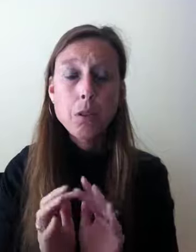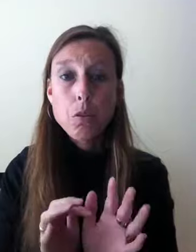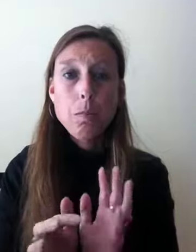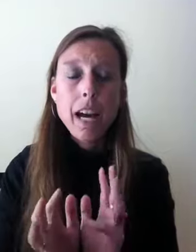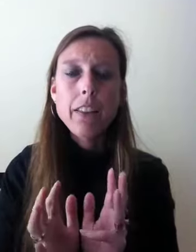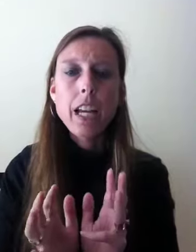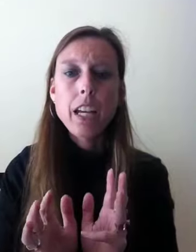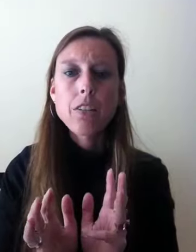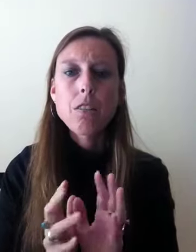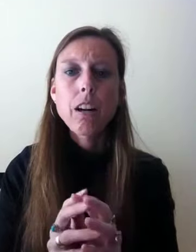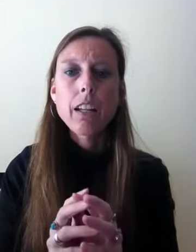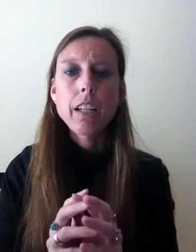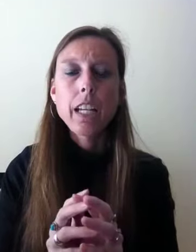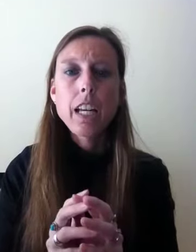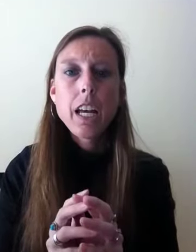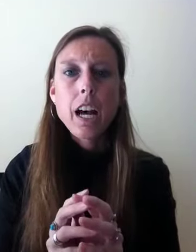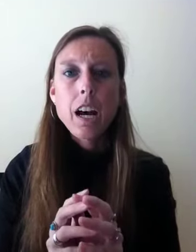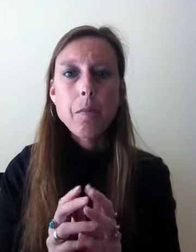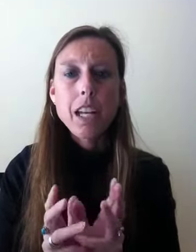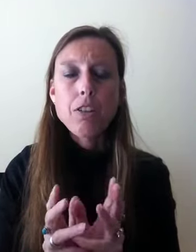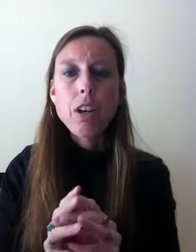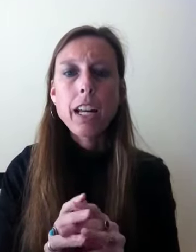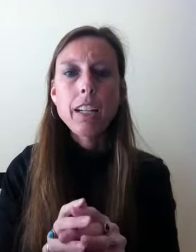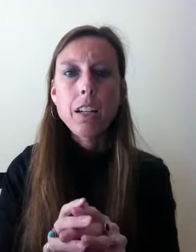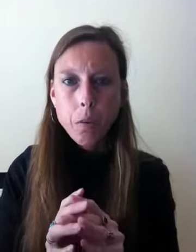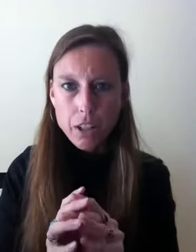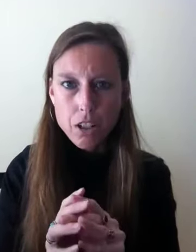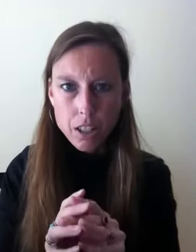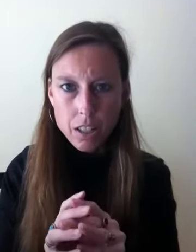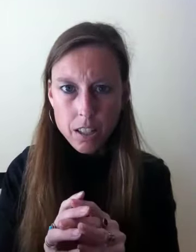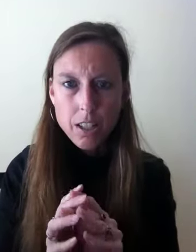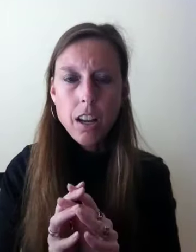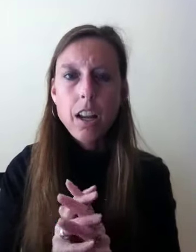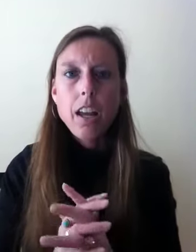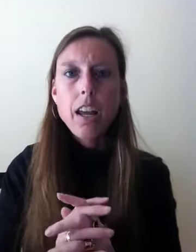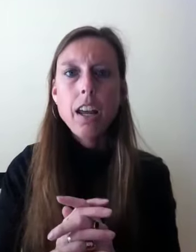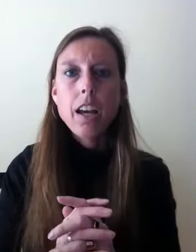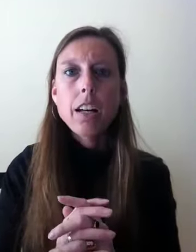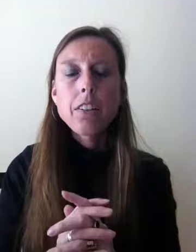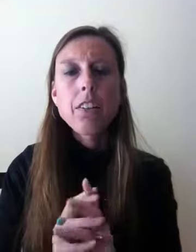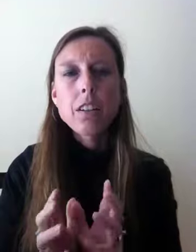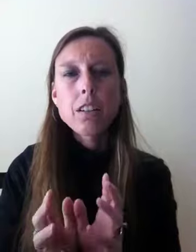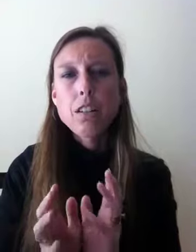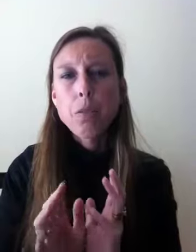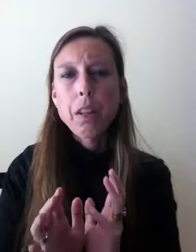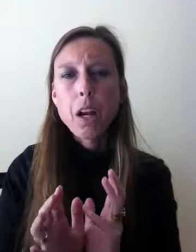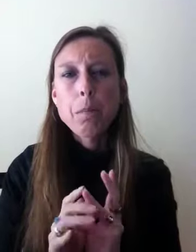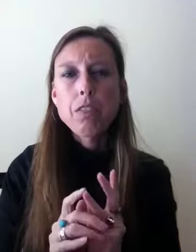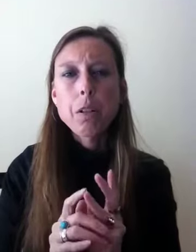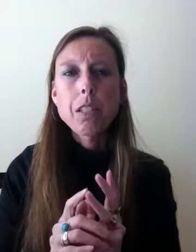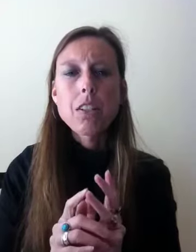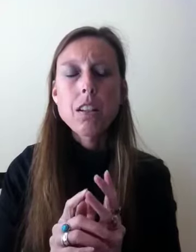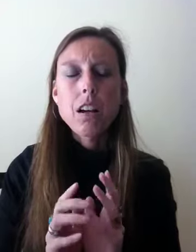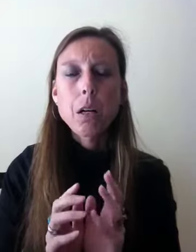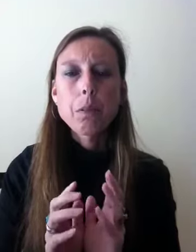produce them on the hands correctly in case you had any questions. And with a couple of them, there's a couple